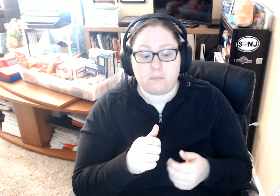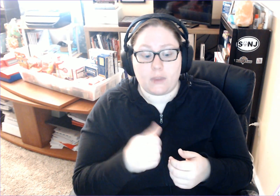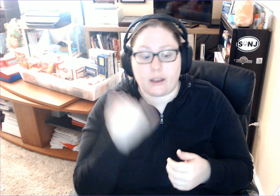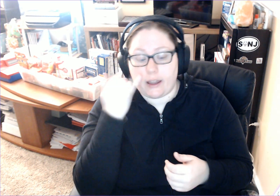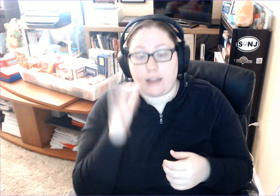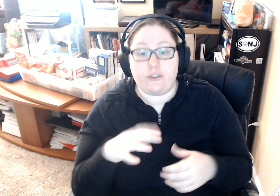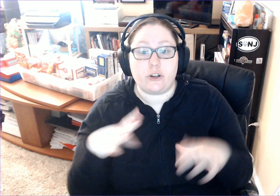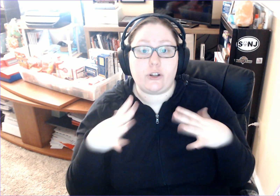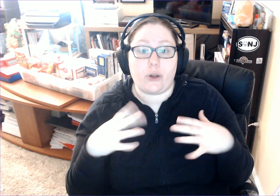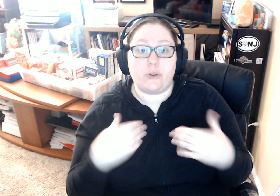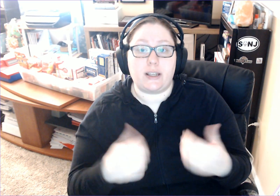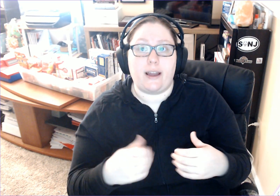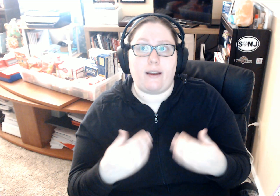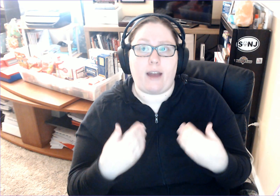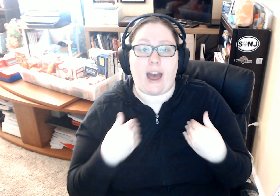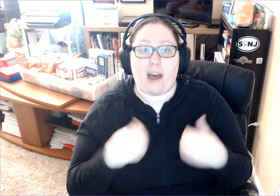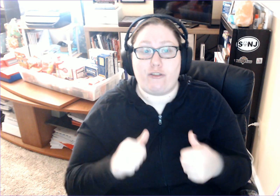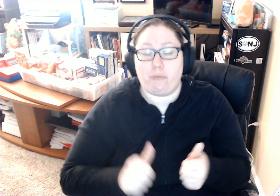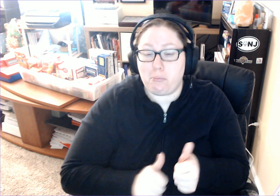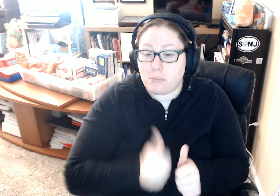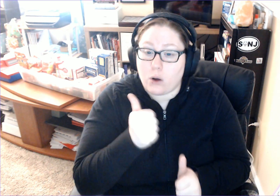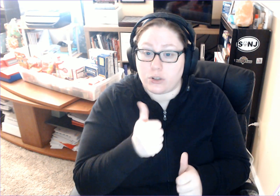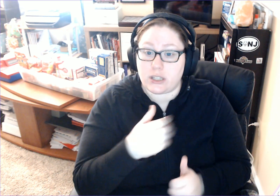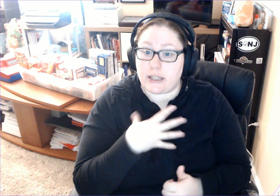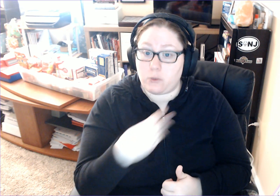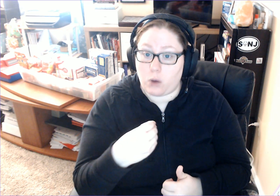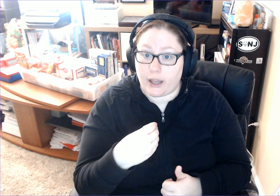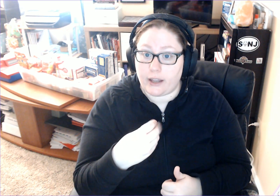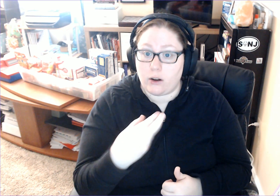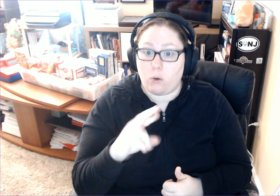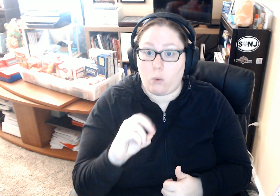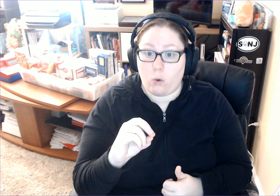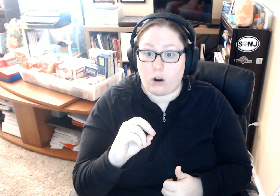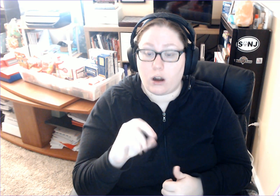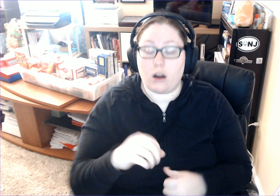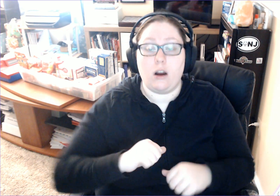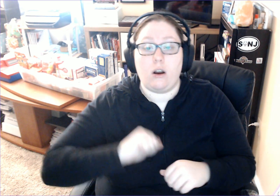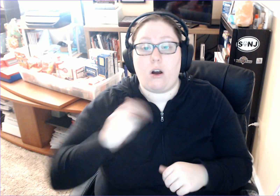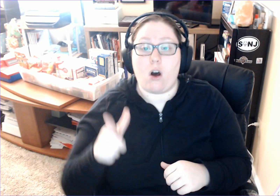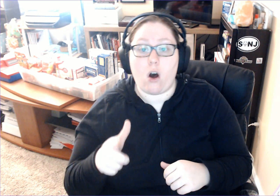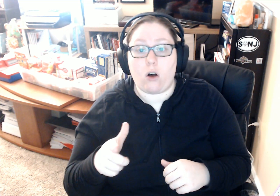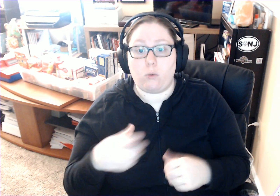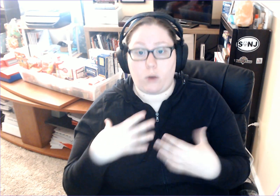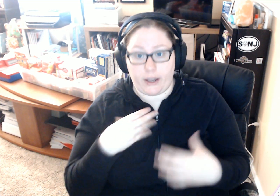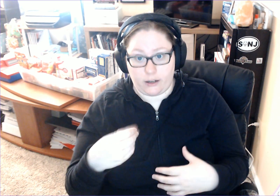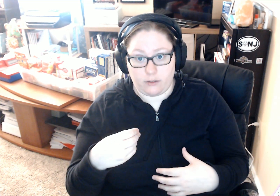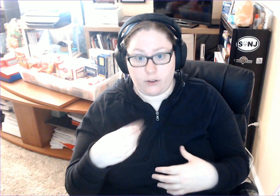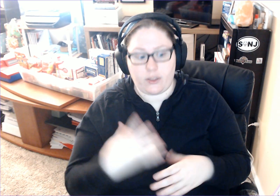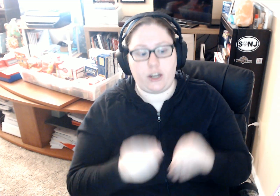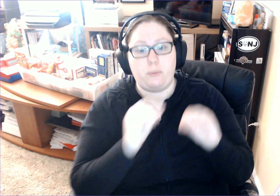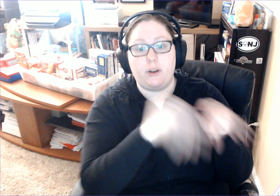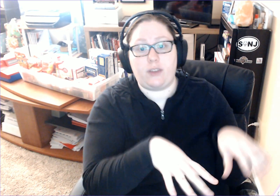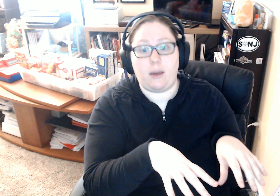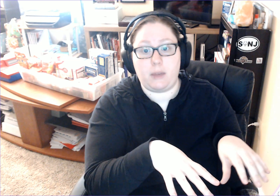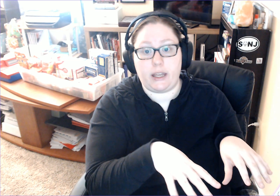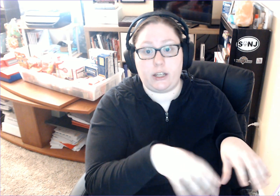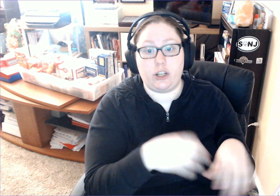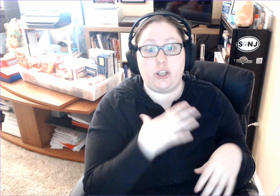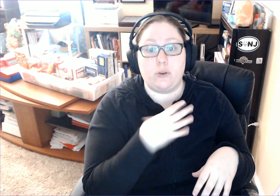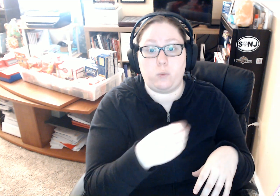if your clothes have mostly white or all white, then you put them in your whites